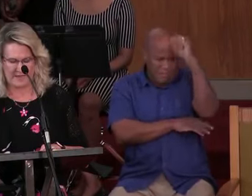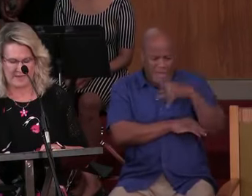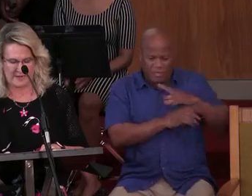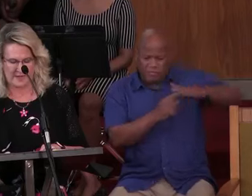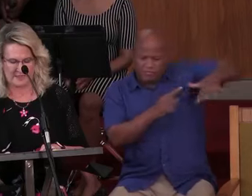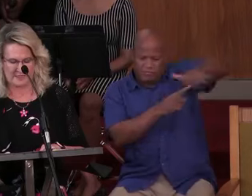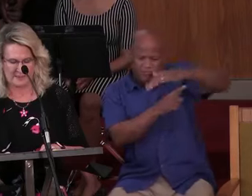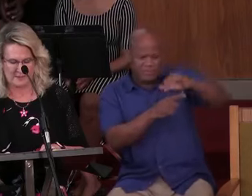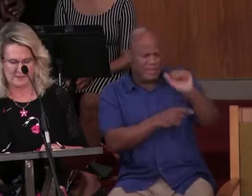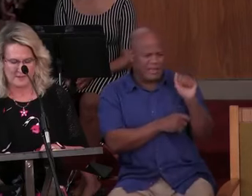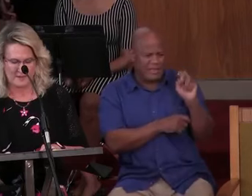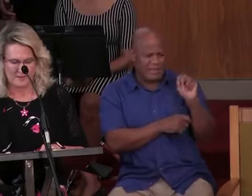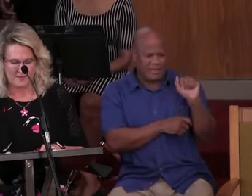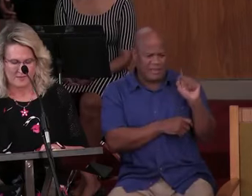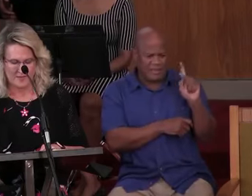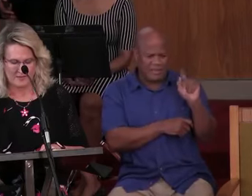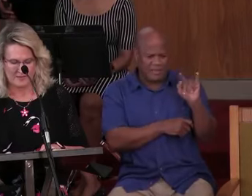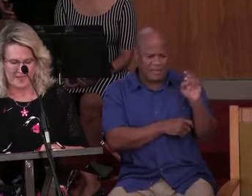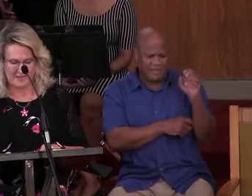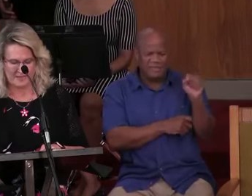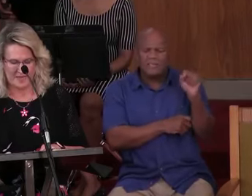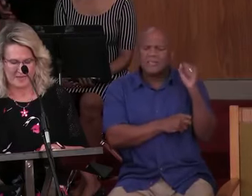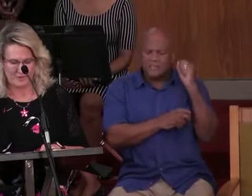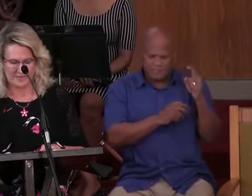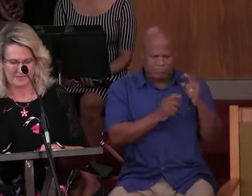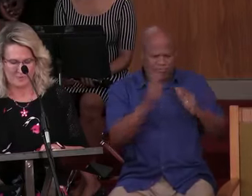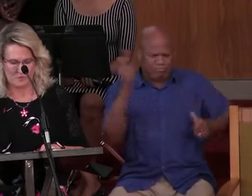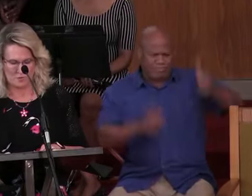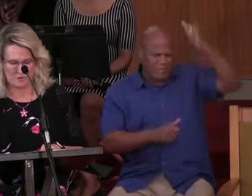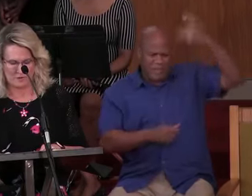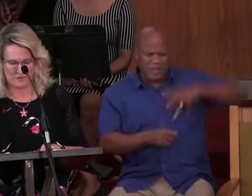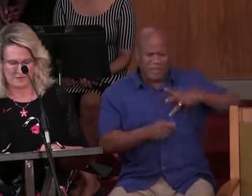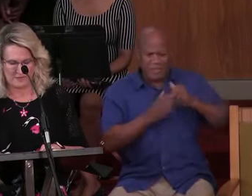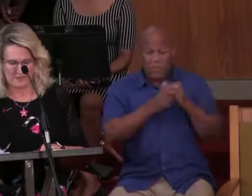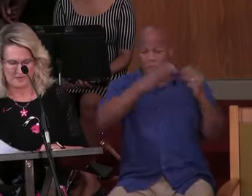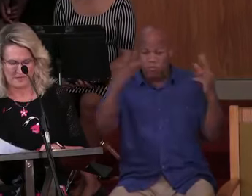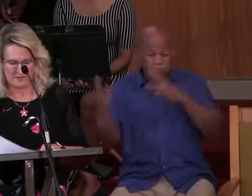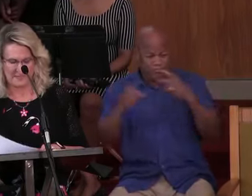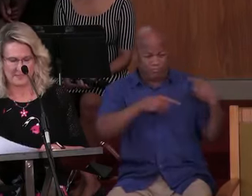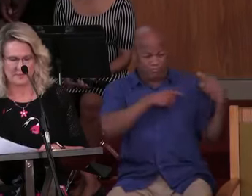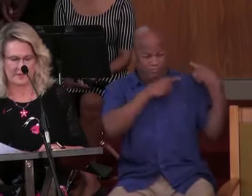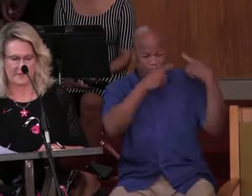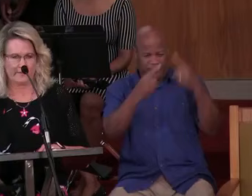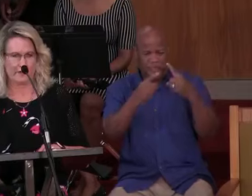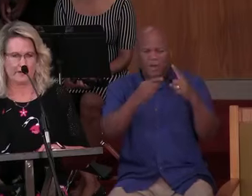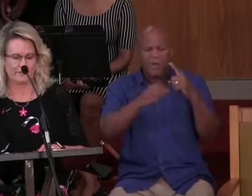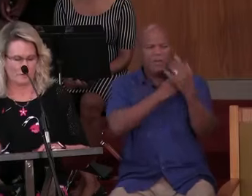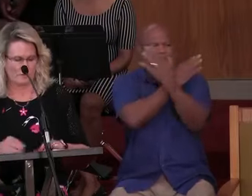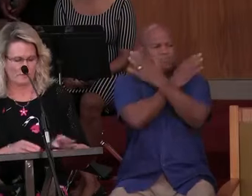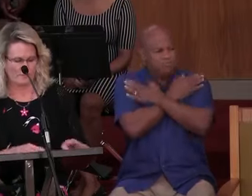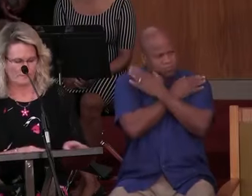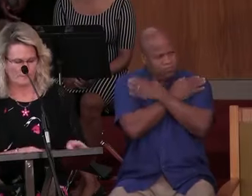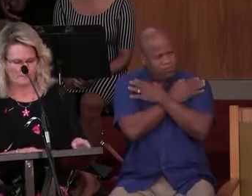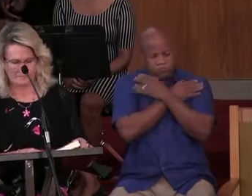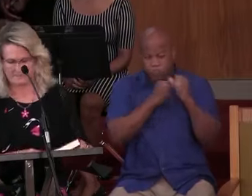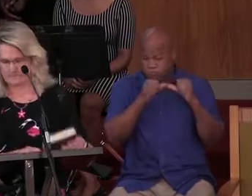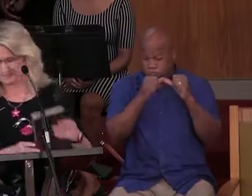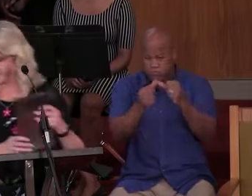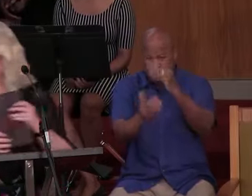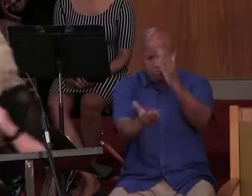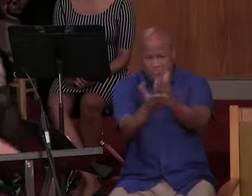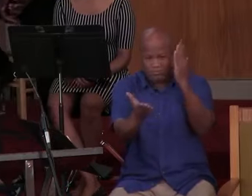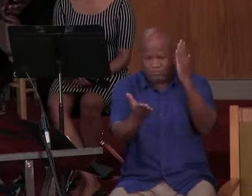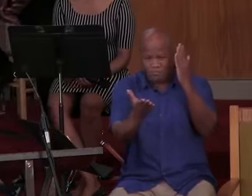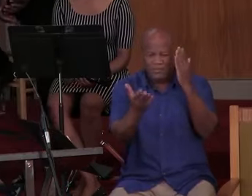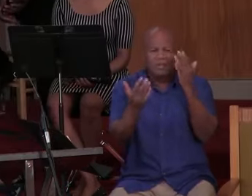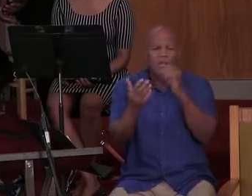among the Anakites. Then the land had rest from war. Amen. Here ends the reading of God's word.